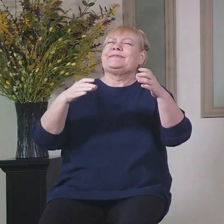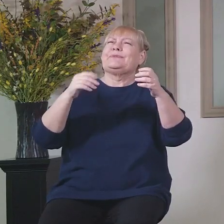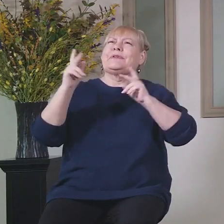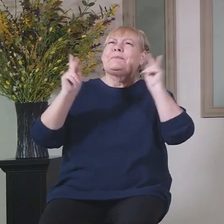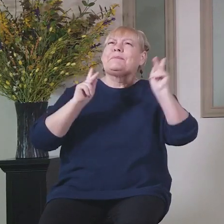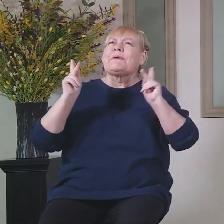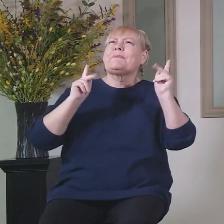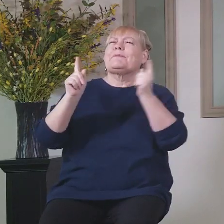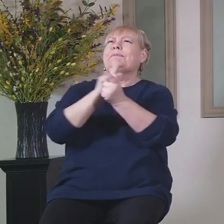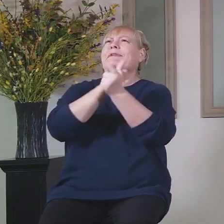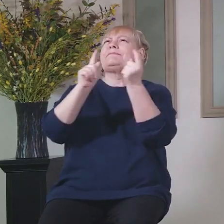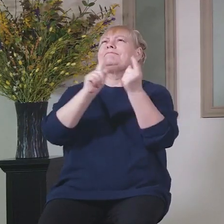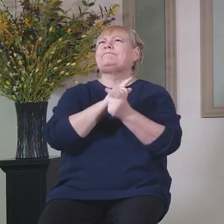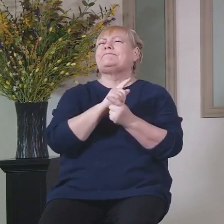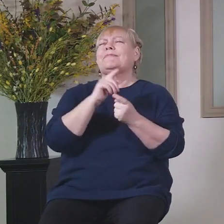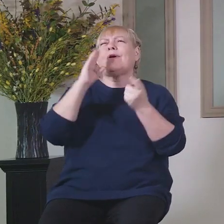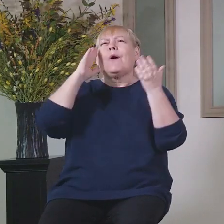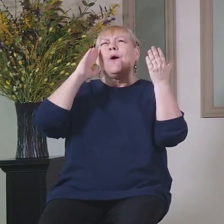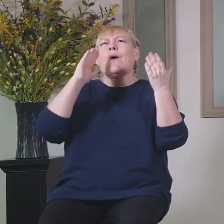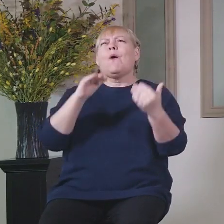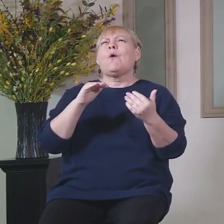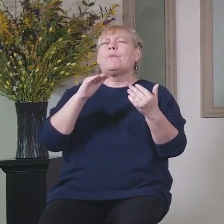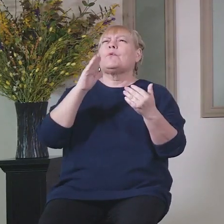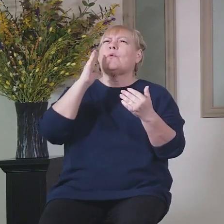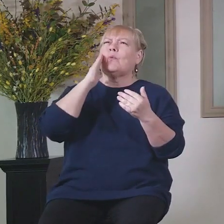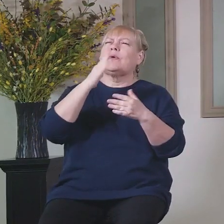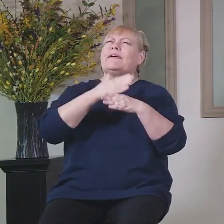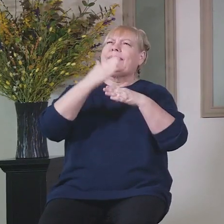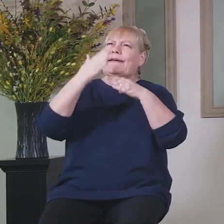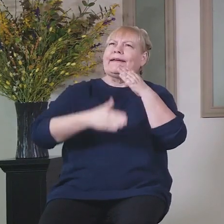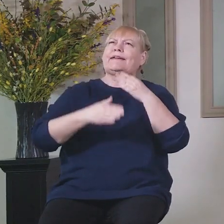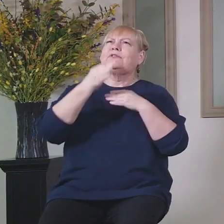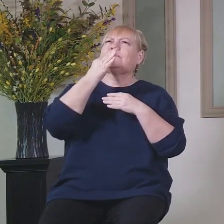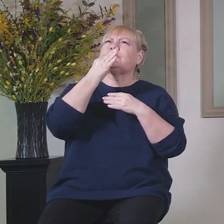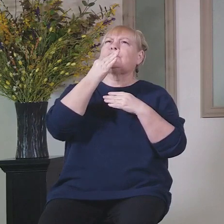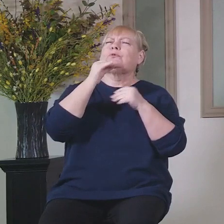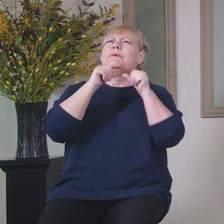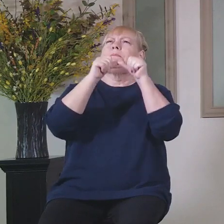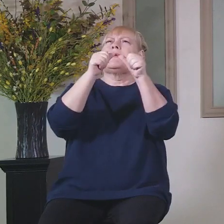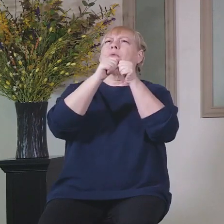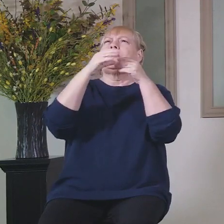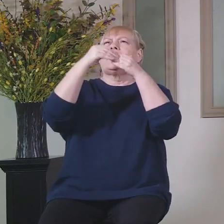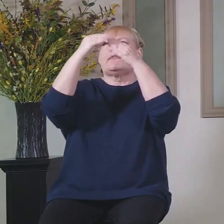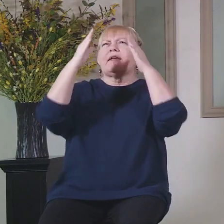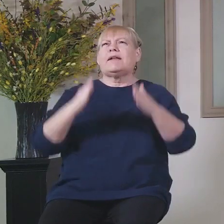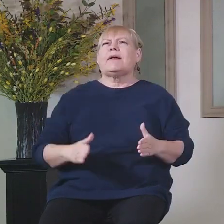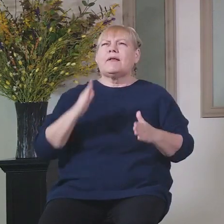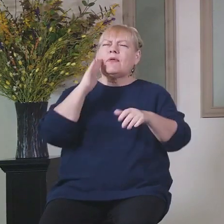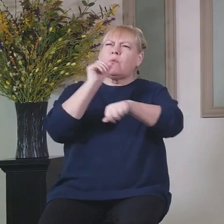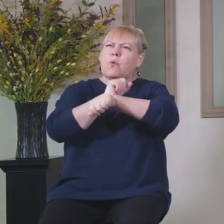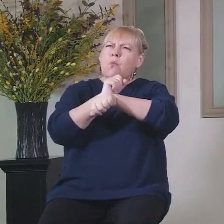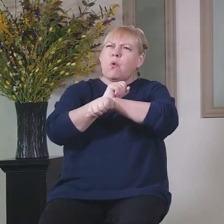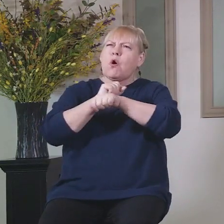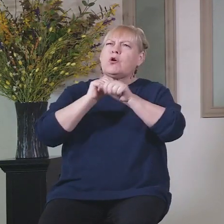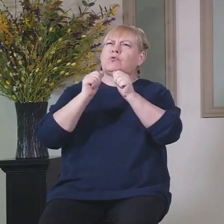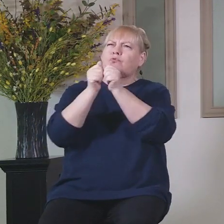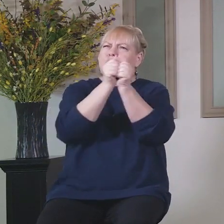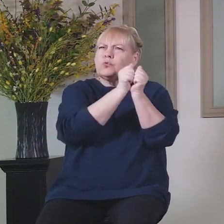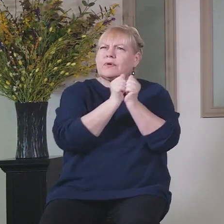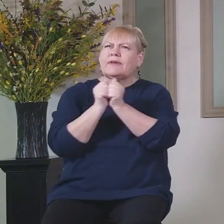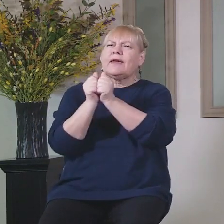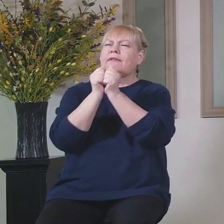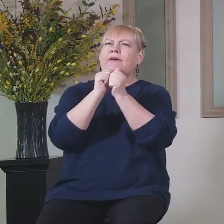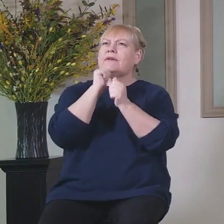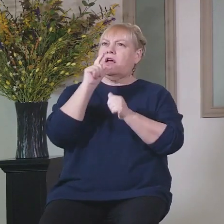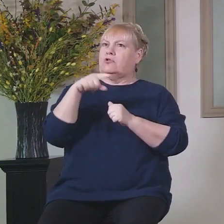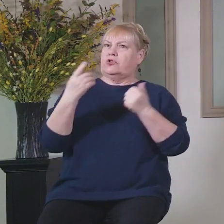hope this ends soon. We pray that you'll be with the leaders, that they will all work together, not just here in the U.S., but across